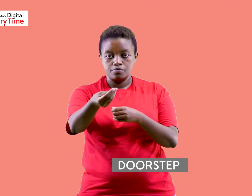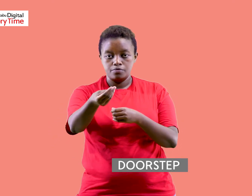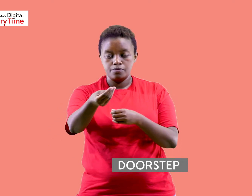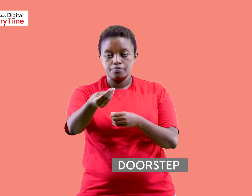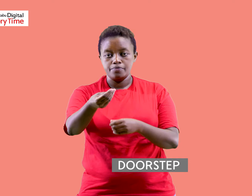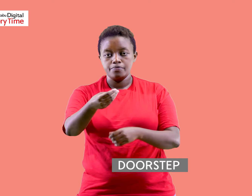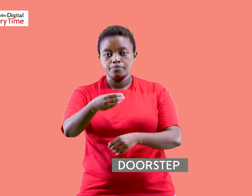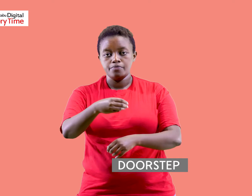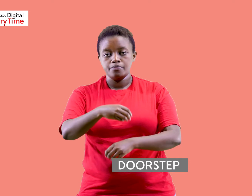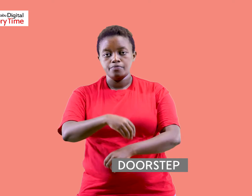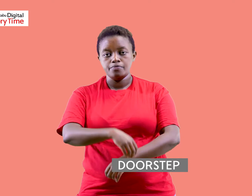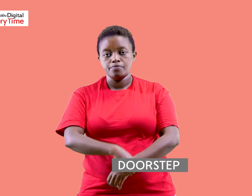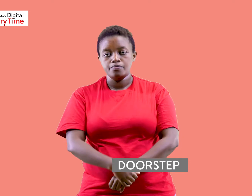Doorstep.